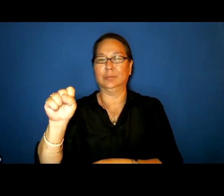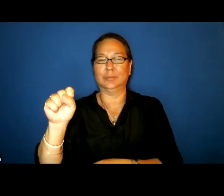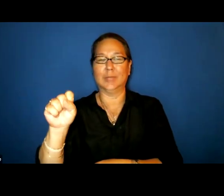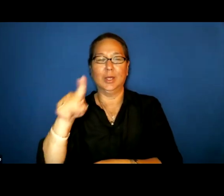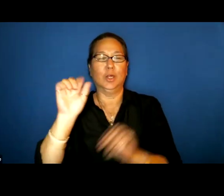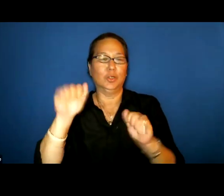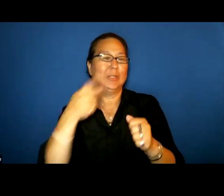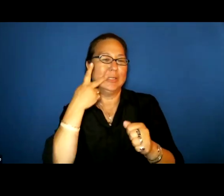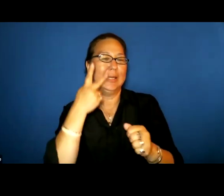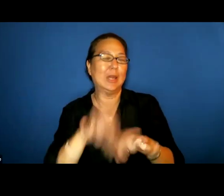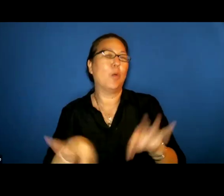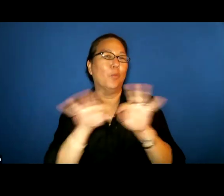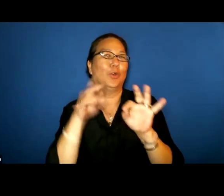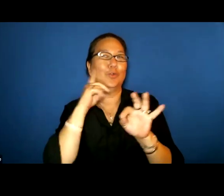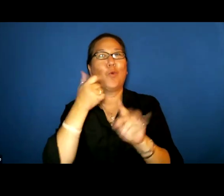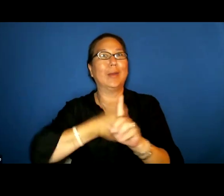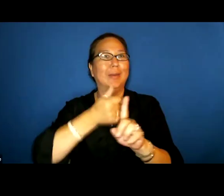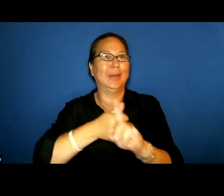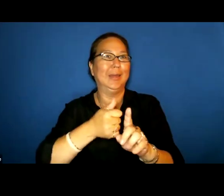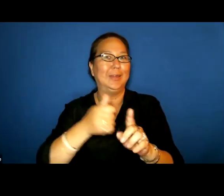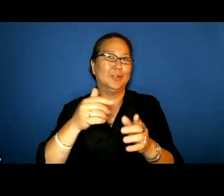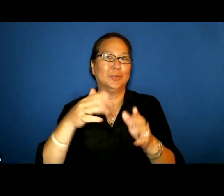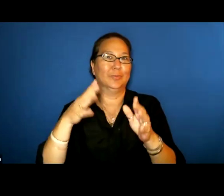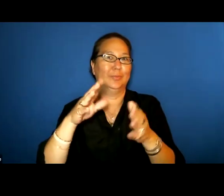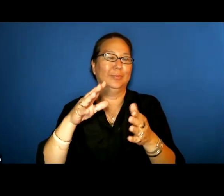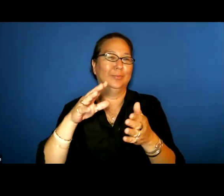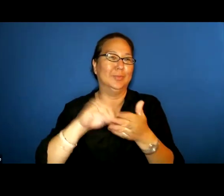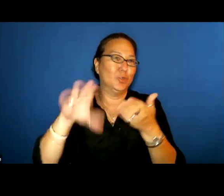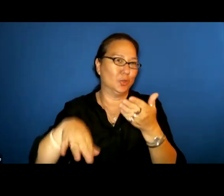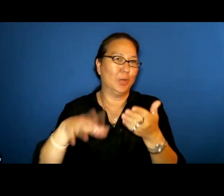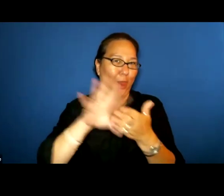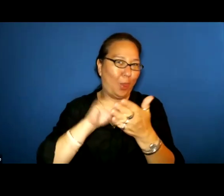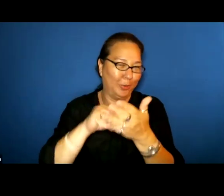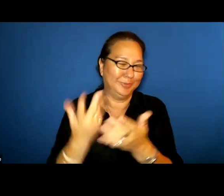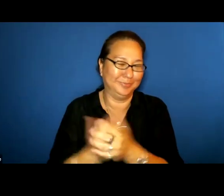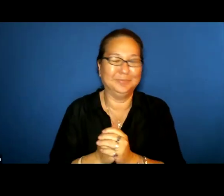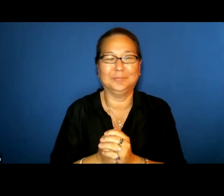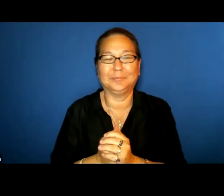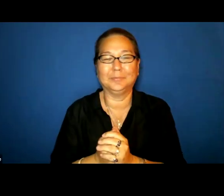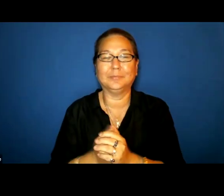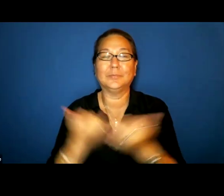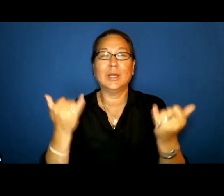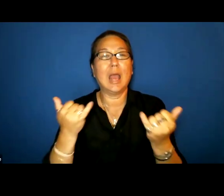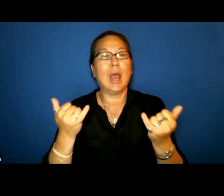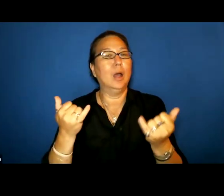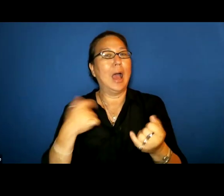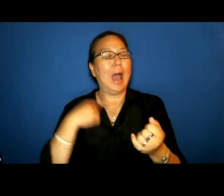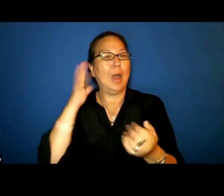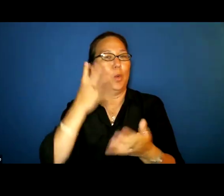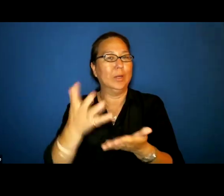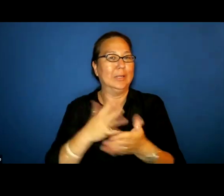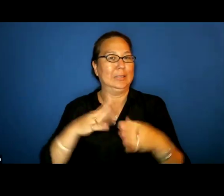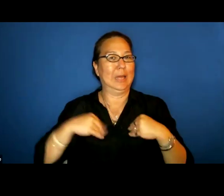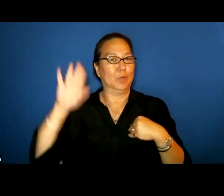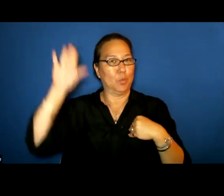So, yeah, great, thanks. Okay, I'll now entertain a motion to receive the superintendent's report. Is there a